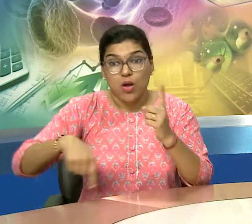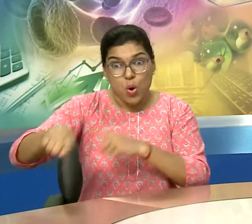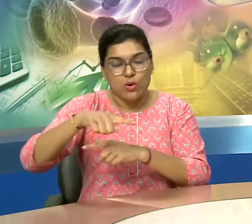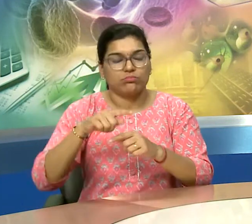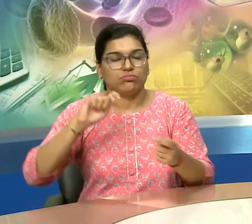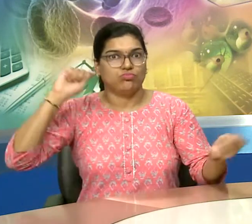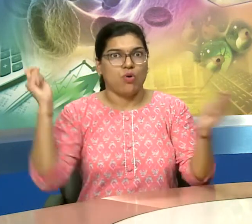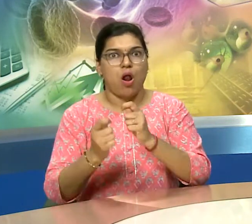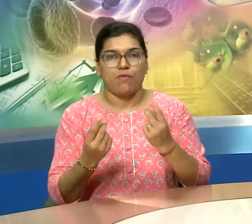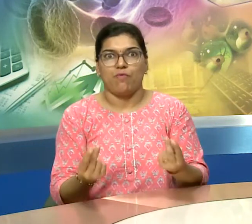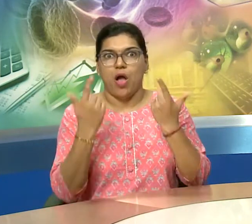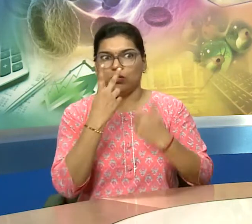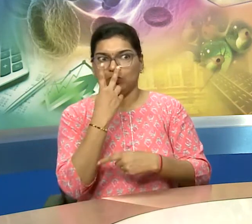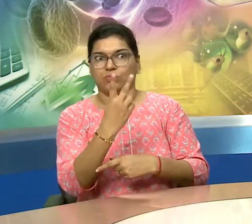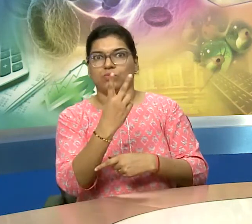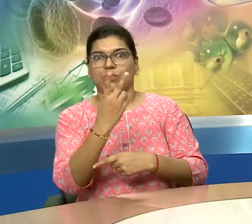basic needs